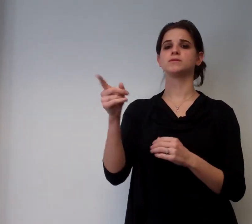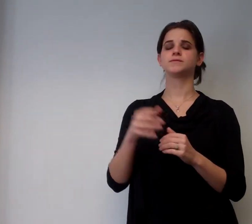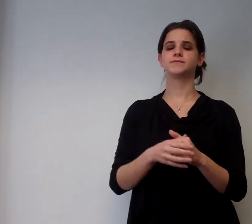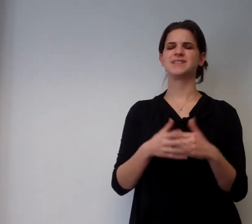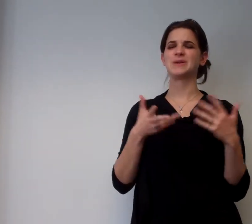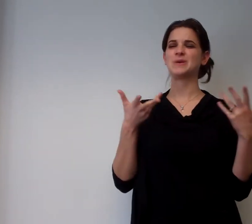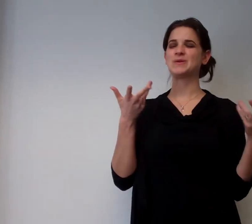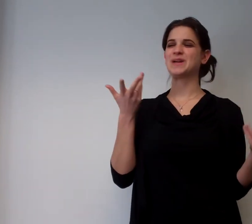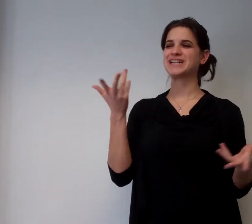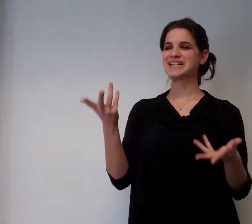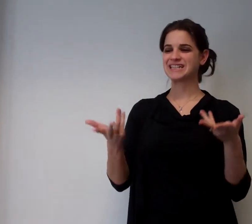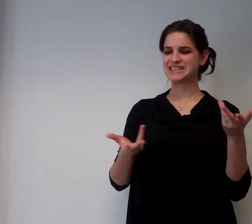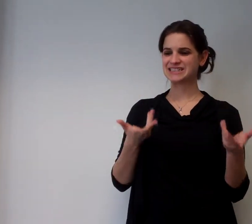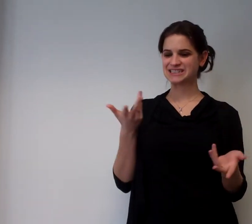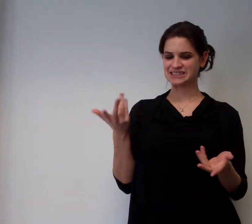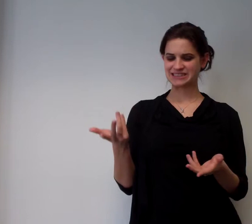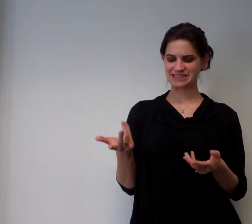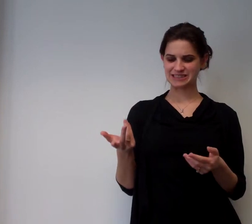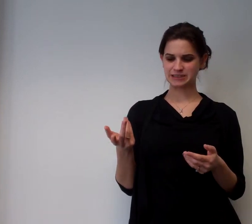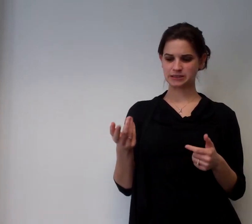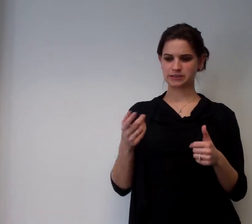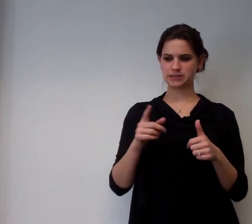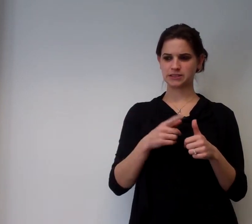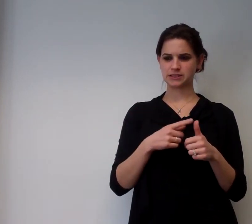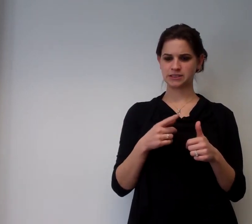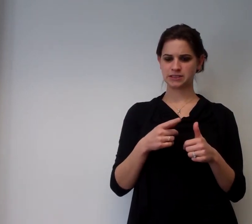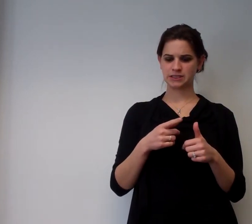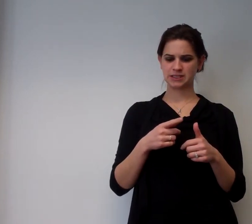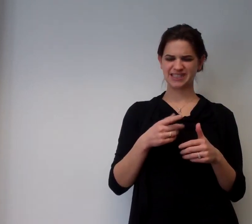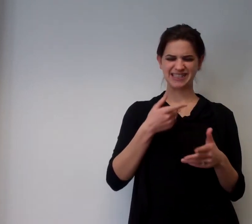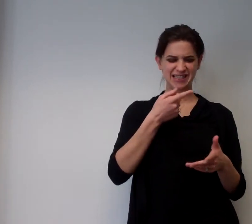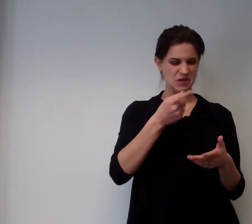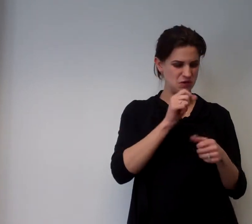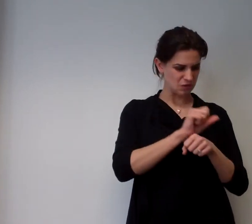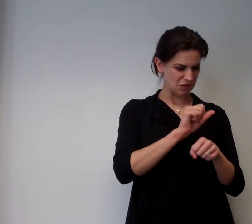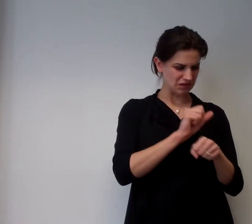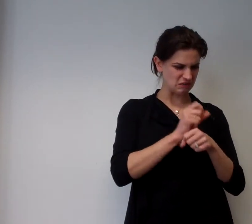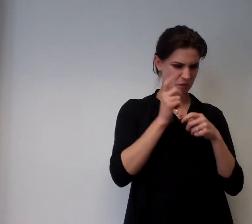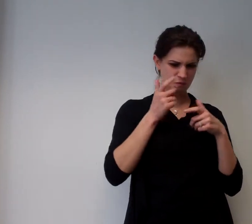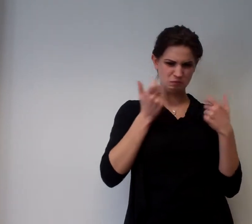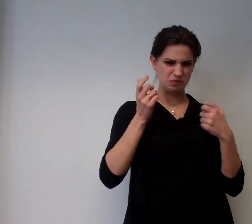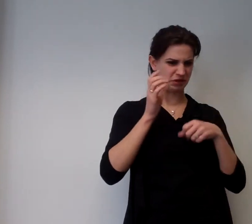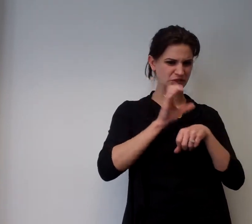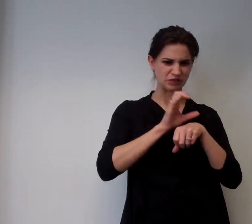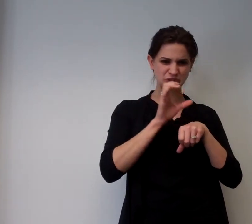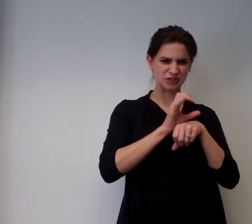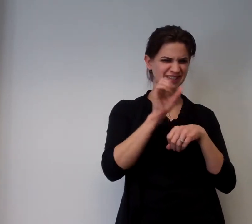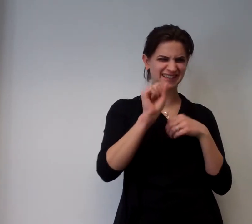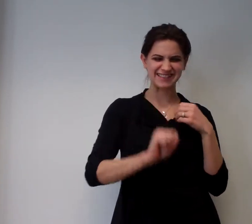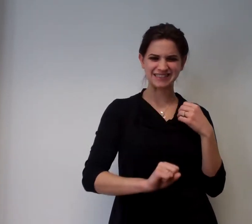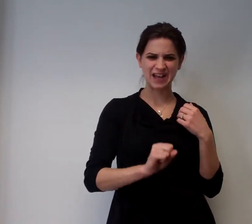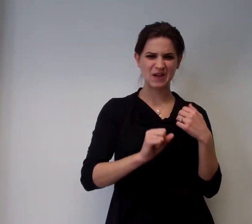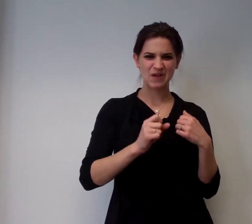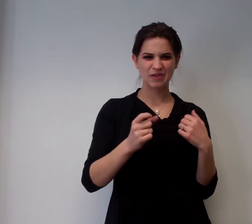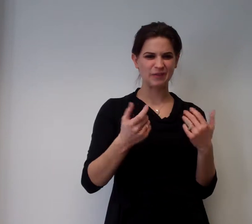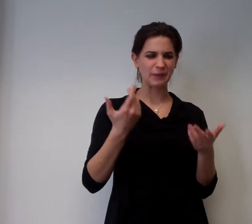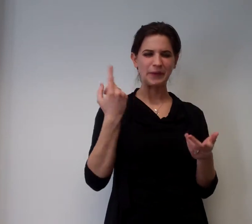Well, didn't he work in one of the big churches in the South? He was some kind of religious leader. I'm not exactly sure what else he